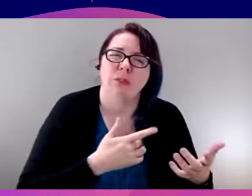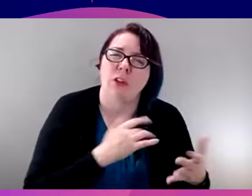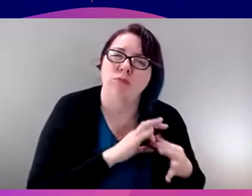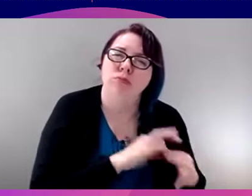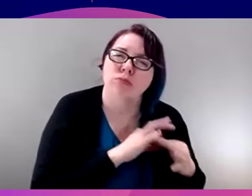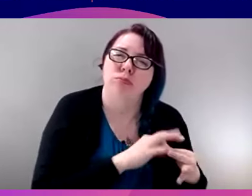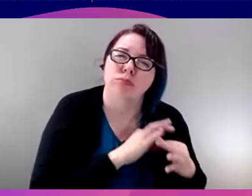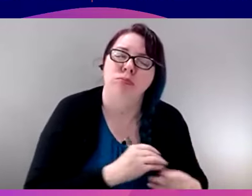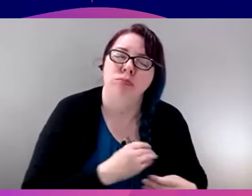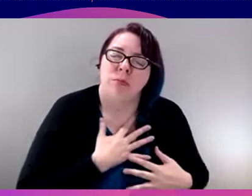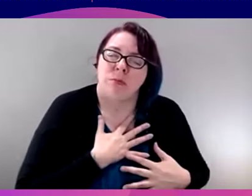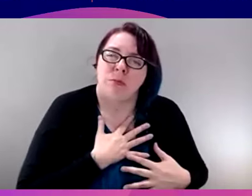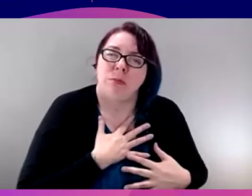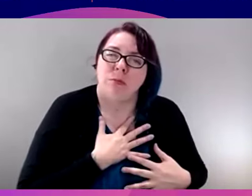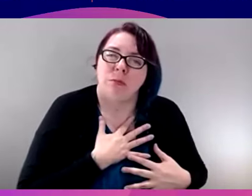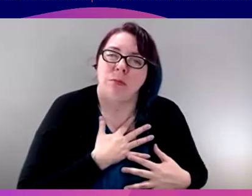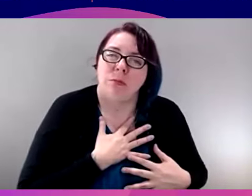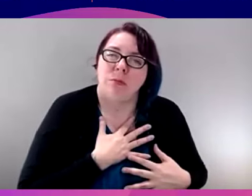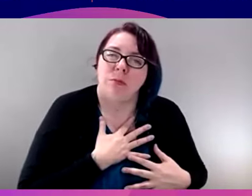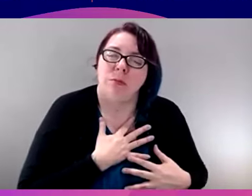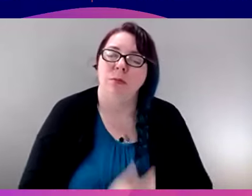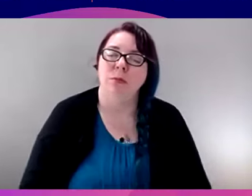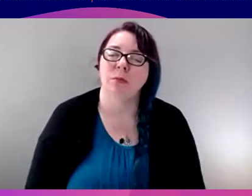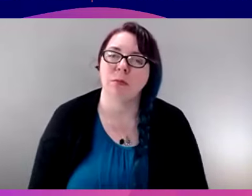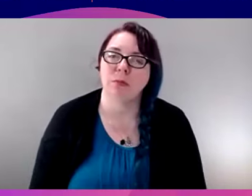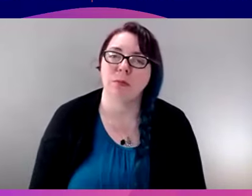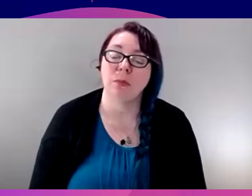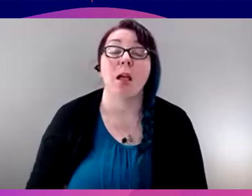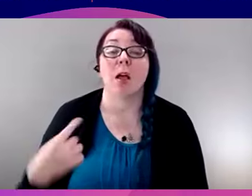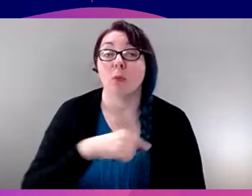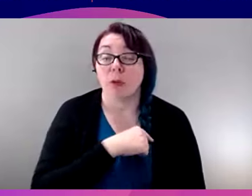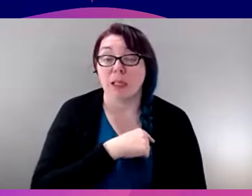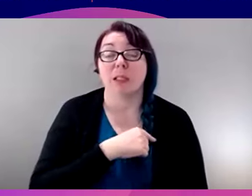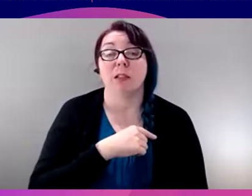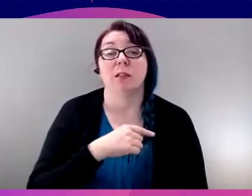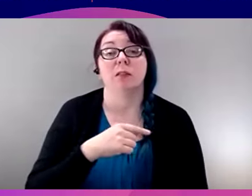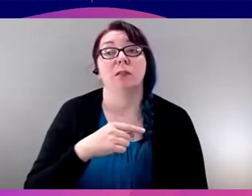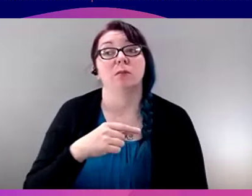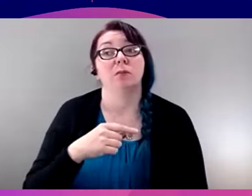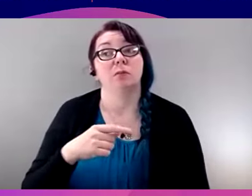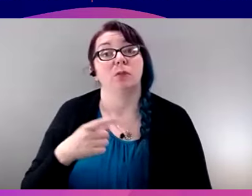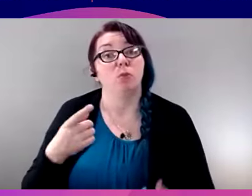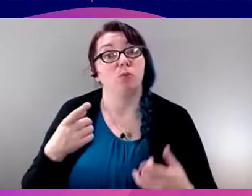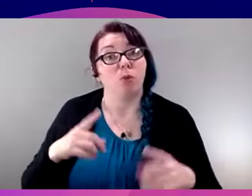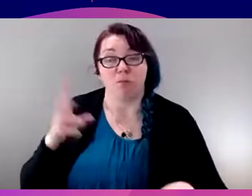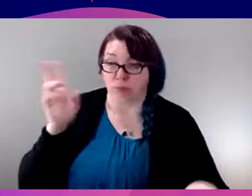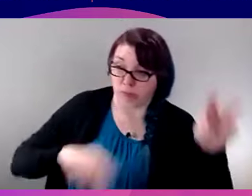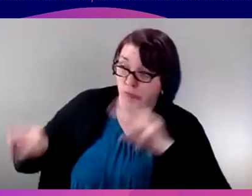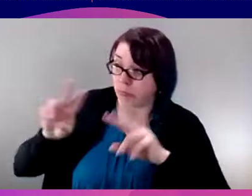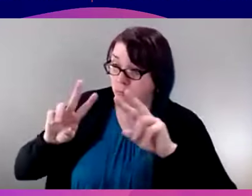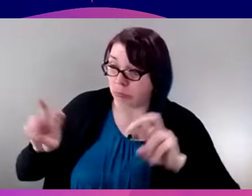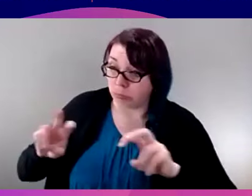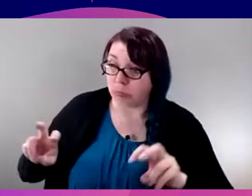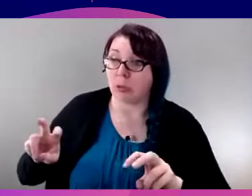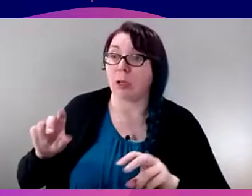of confidant and support being strengthened and emphasized for survivors of gender-based violence with an